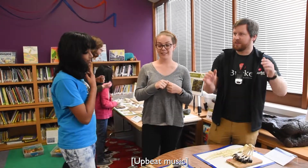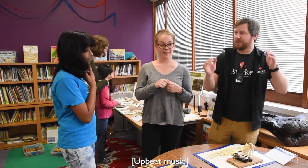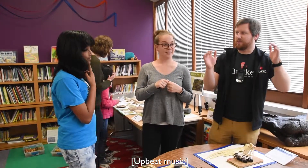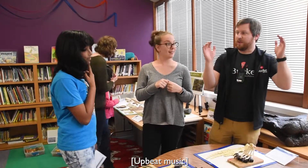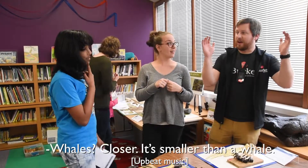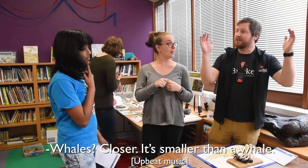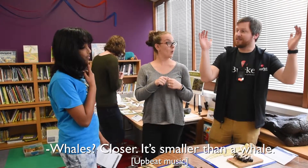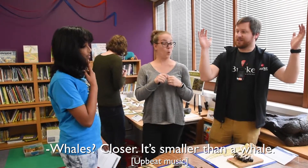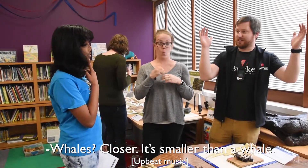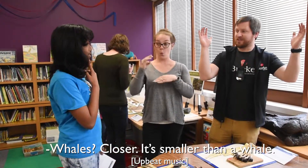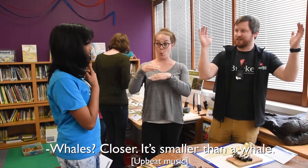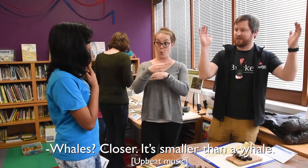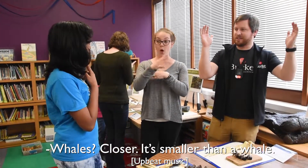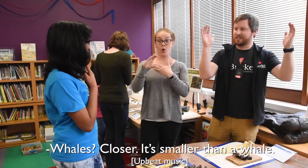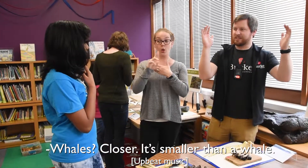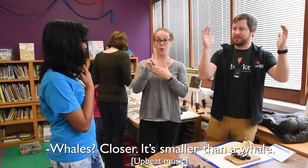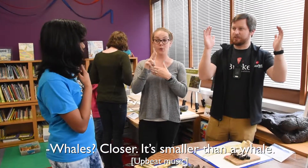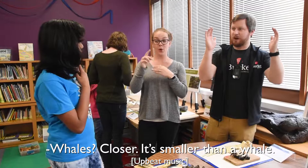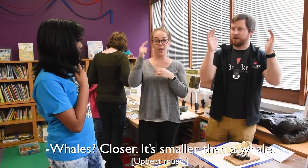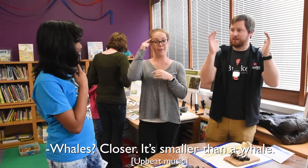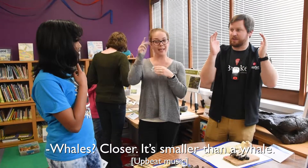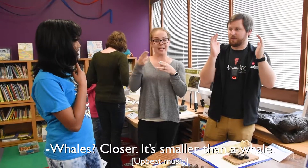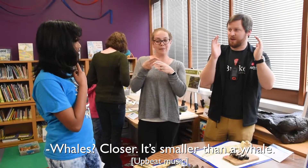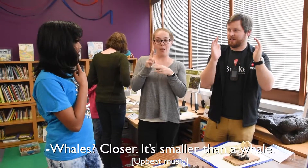which Whale, closer. It's smaller than a whale, though.